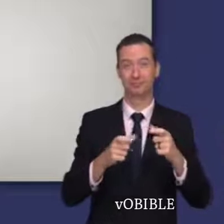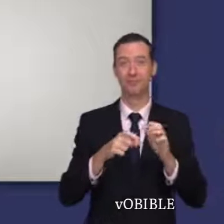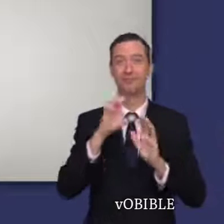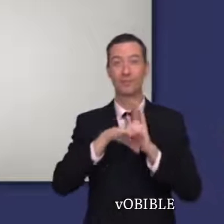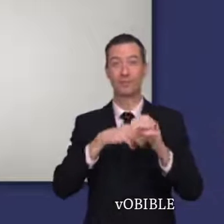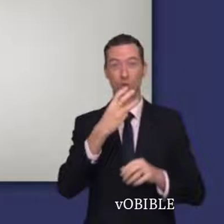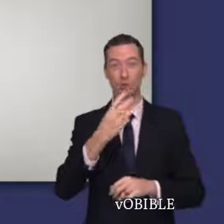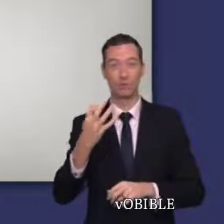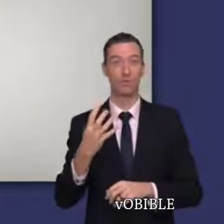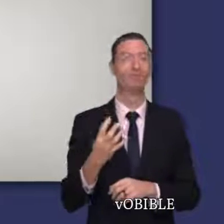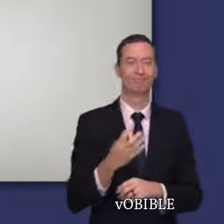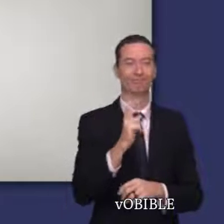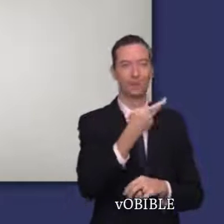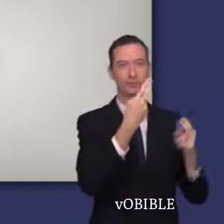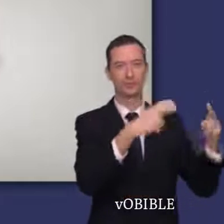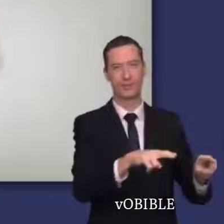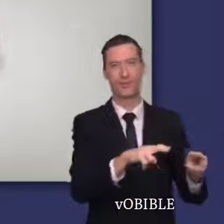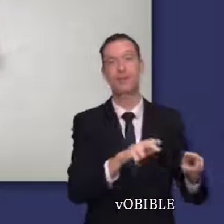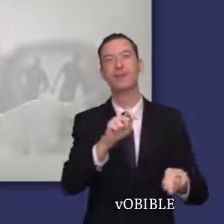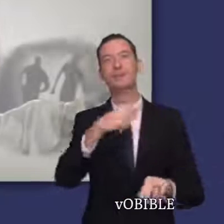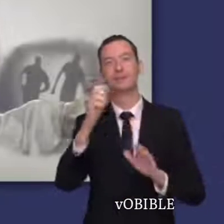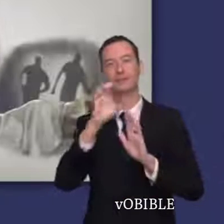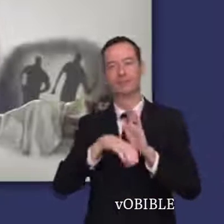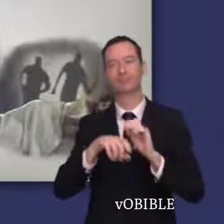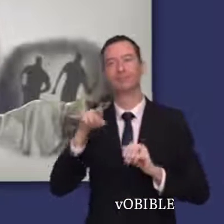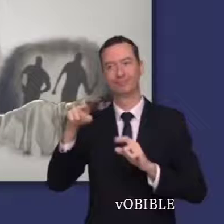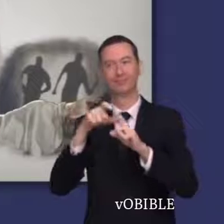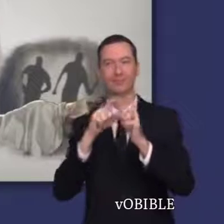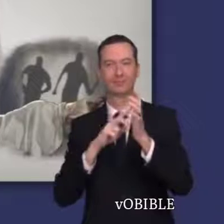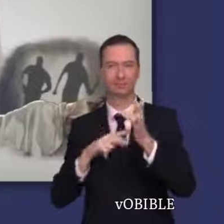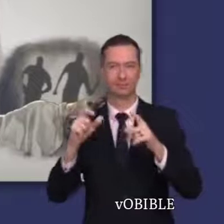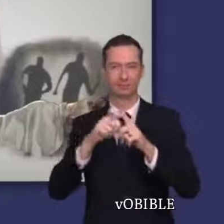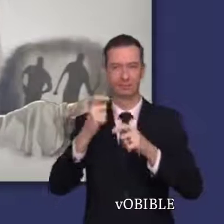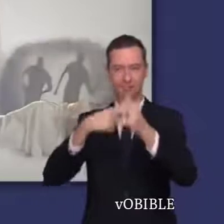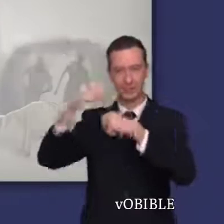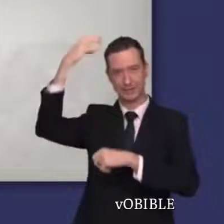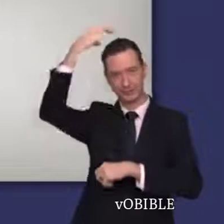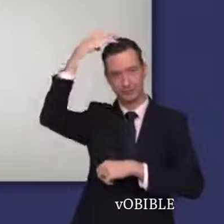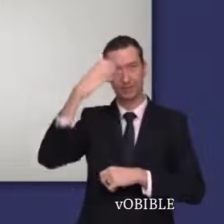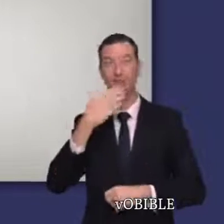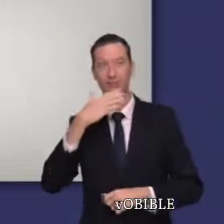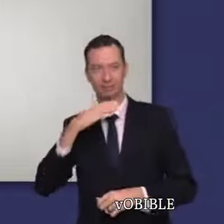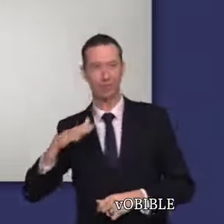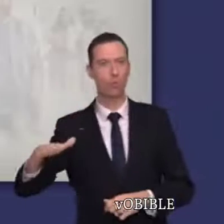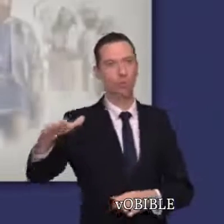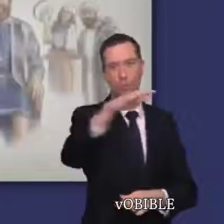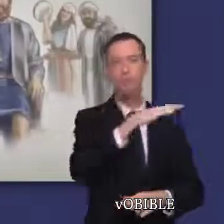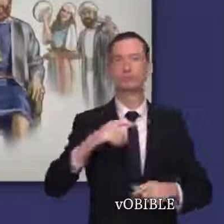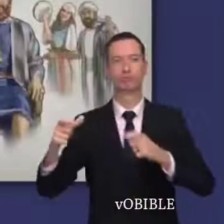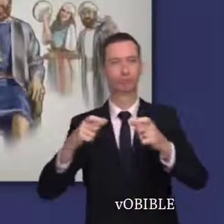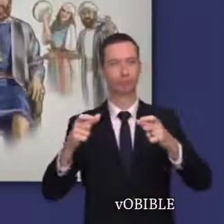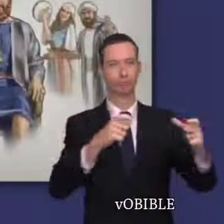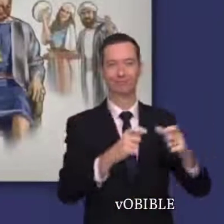In chapters 3 and 4, however, Abner and Ish-bosheth are put to death, and in the following chapter, the people